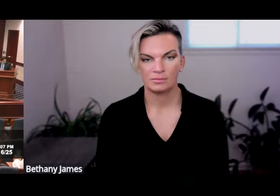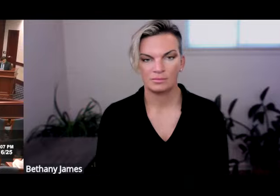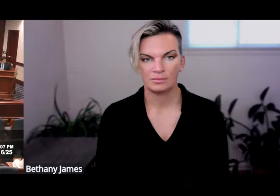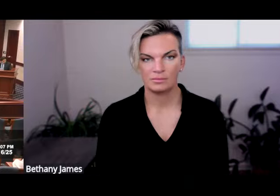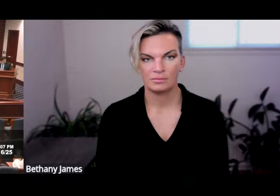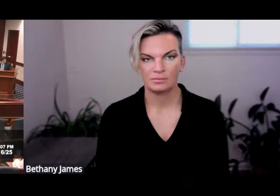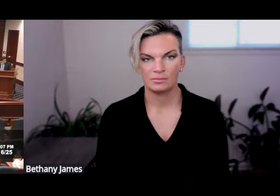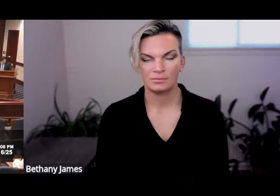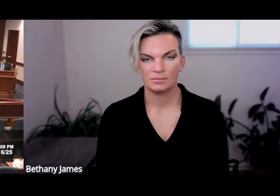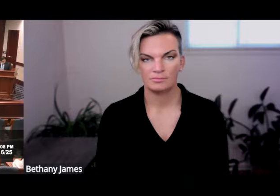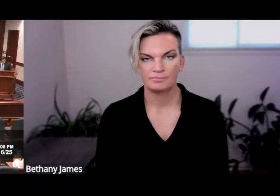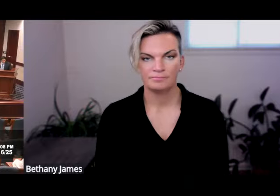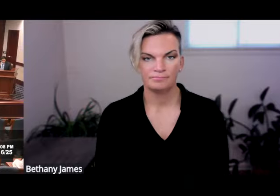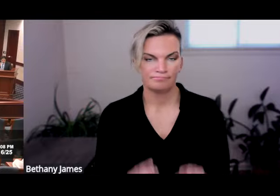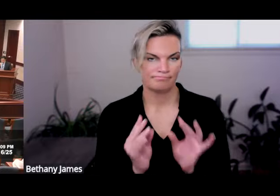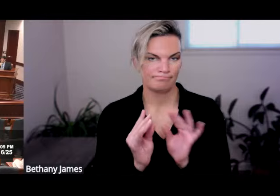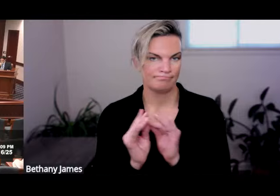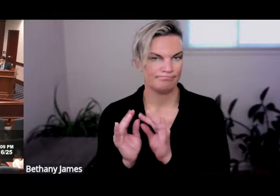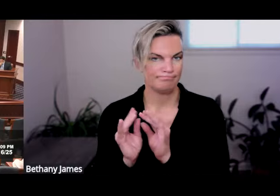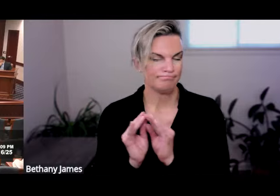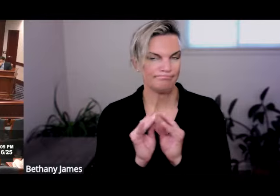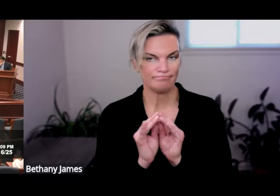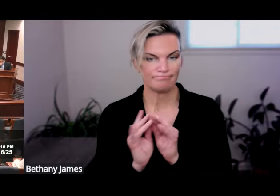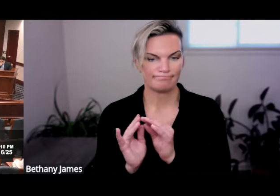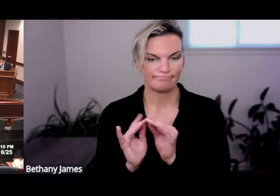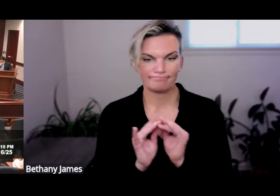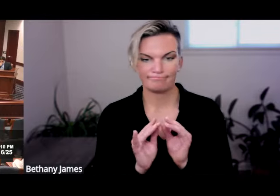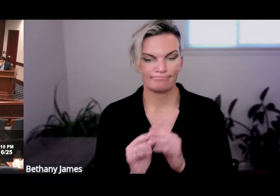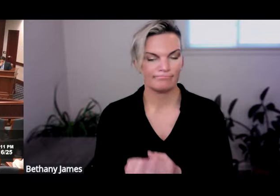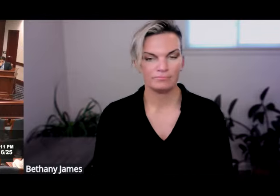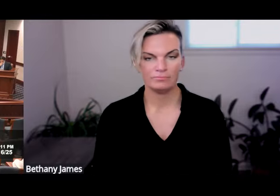You tell me. I would put it,